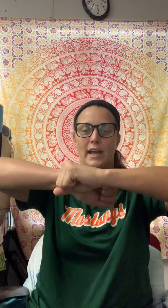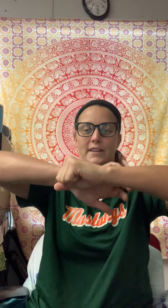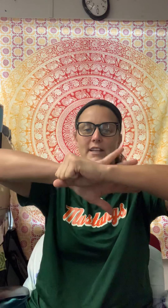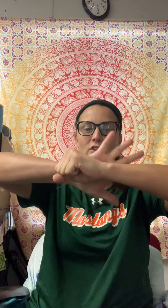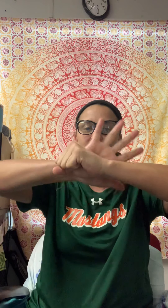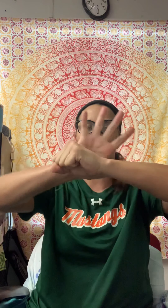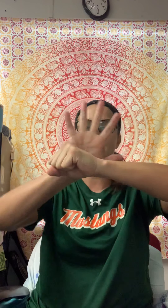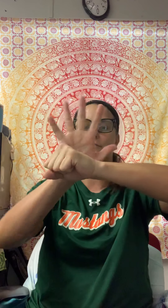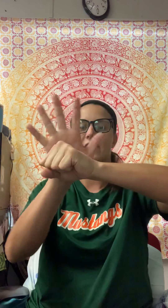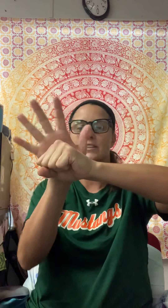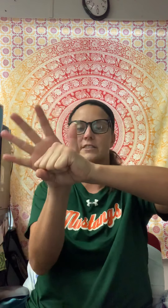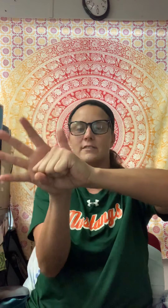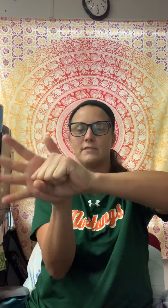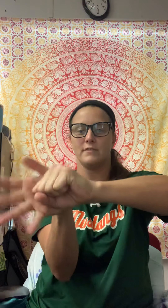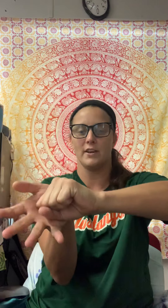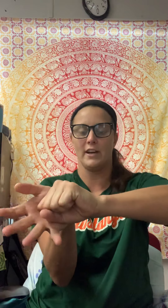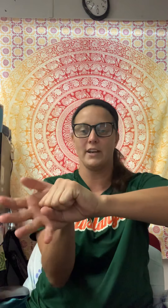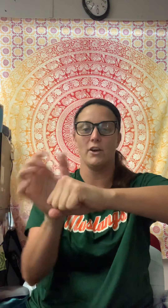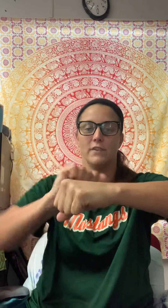then it looks like that little virus. All right? COVID.